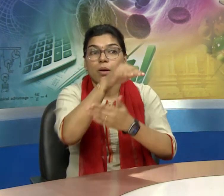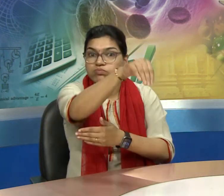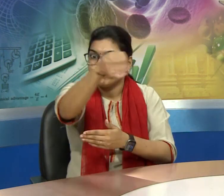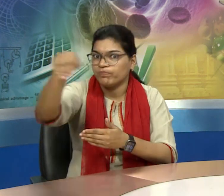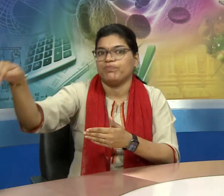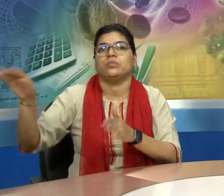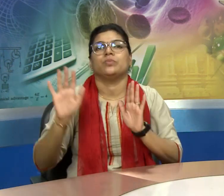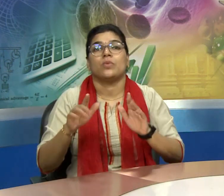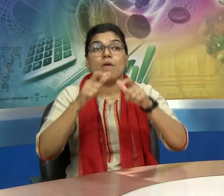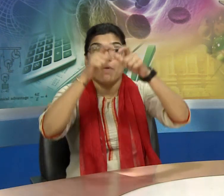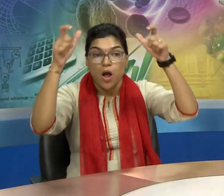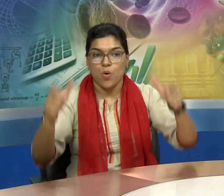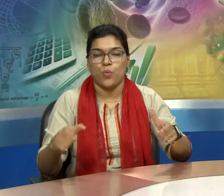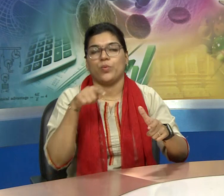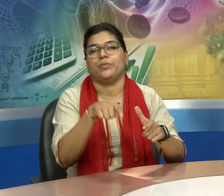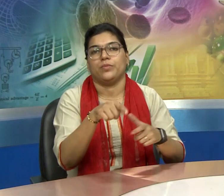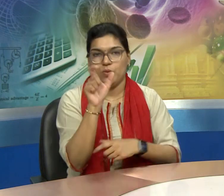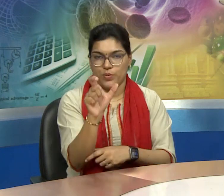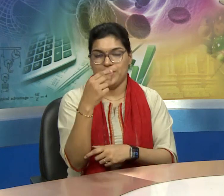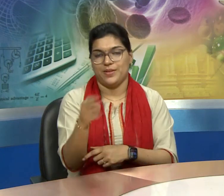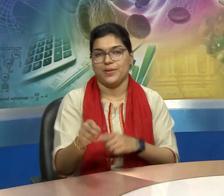So it can be used for any kind of building.